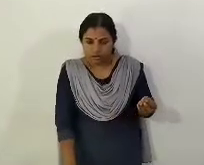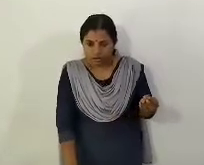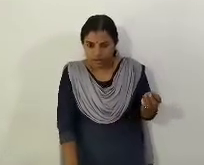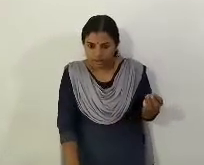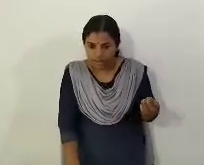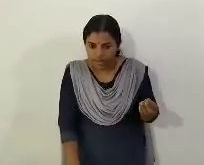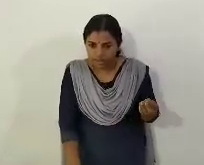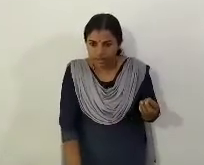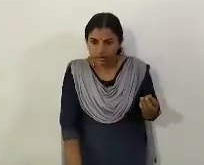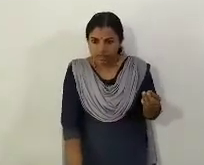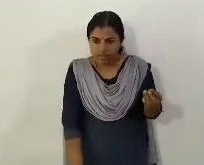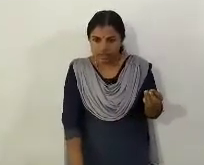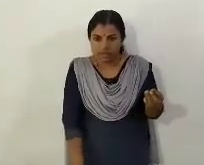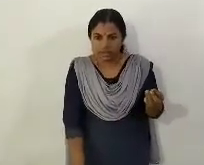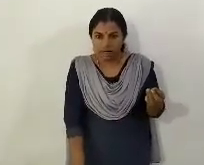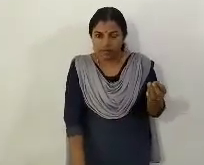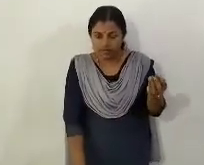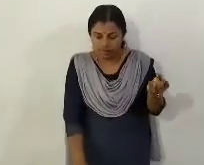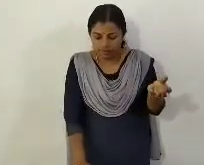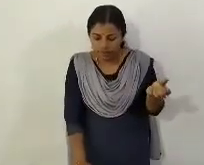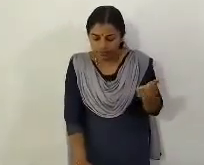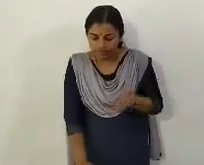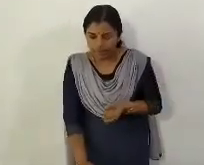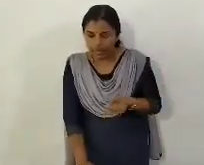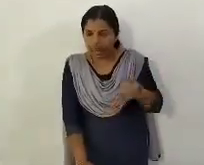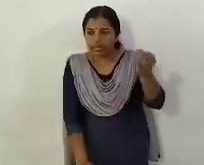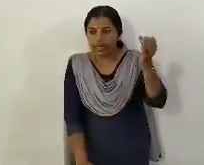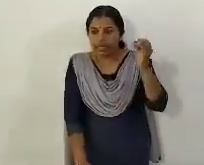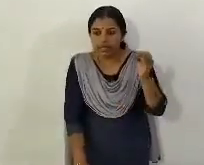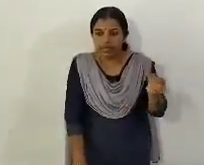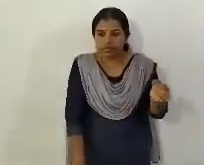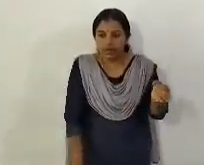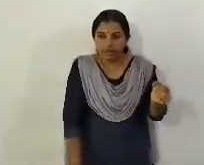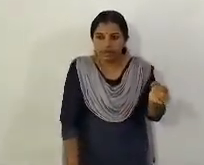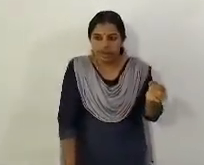to create vector graphics. They are Inkscape and